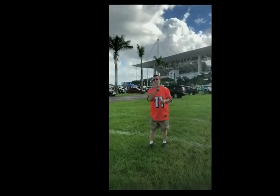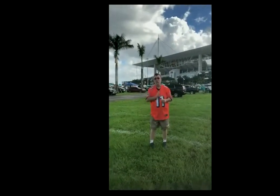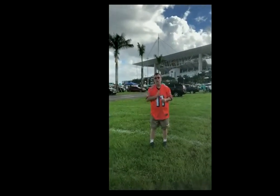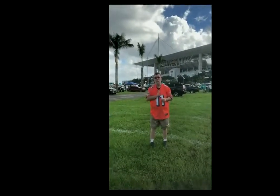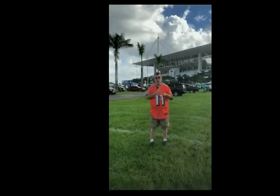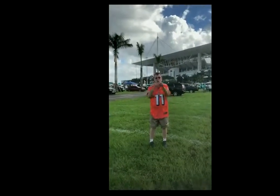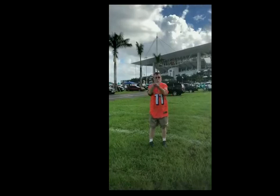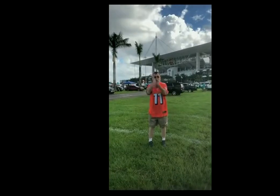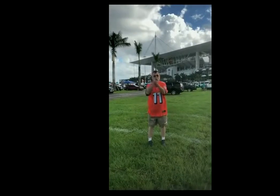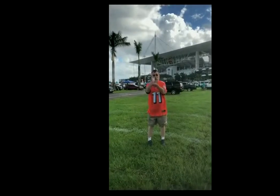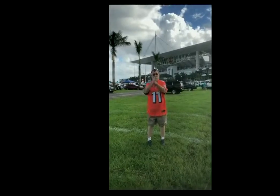and to see,